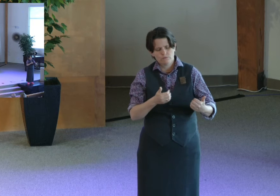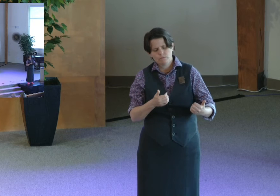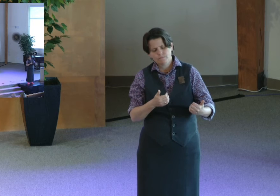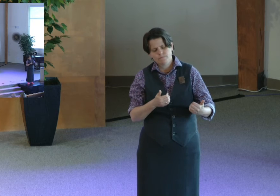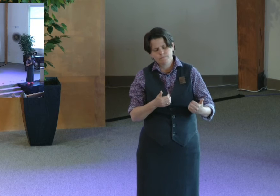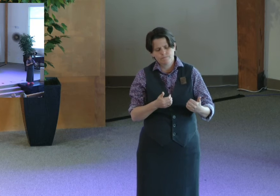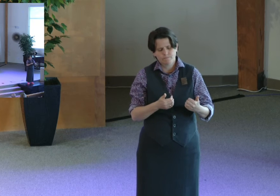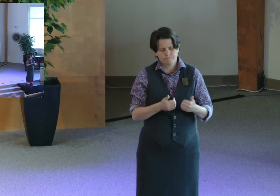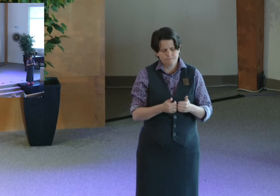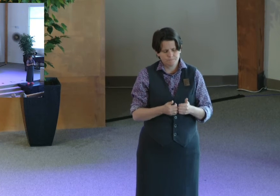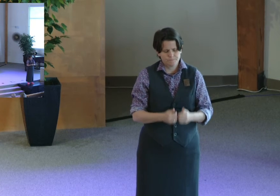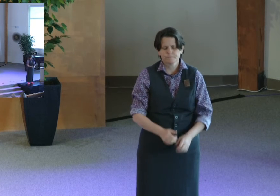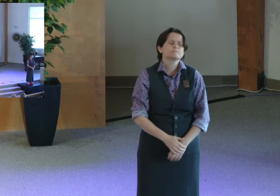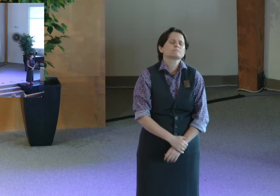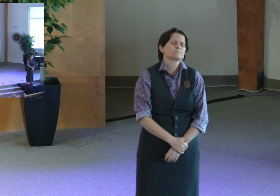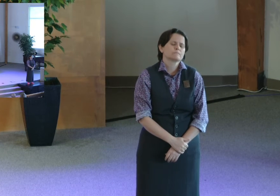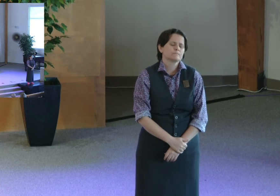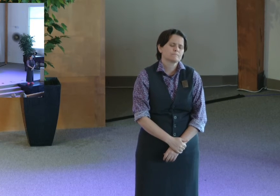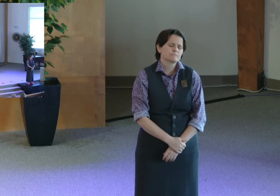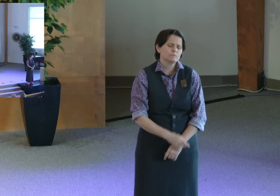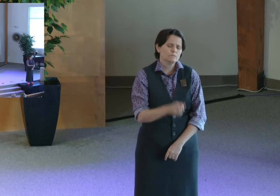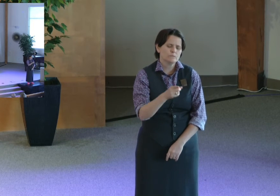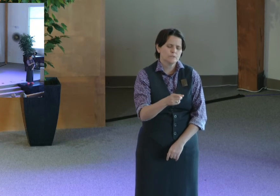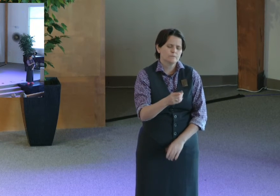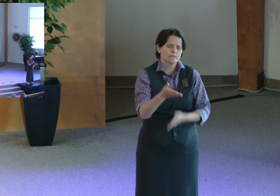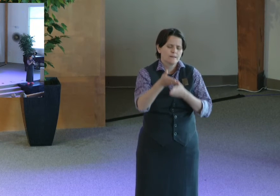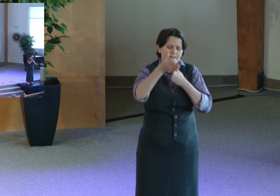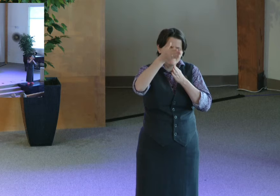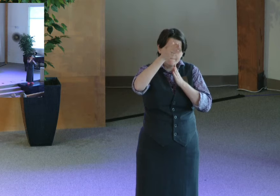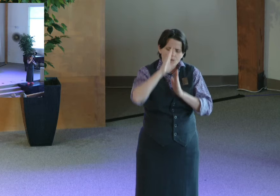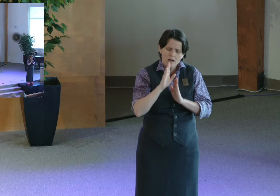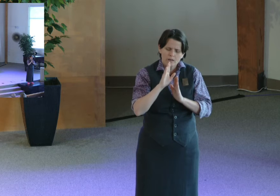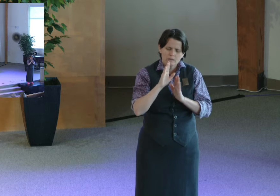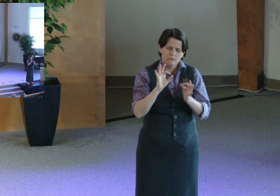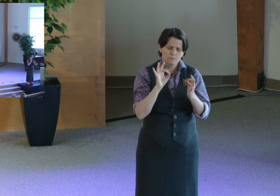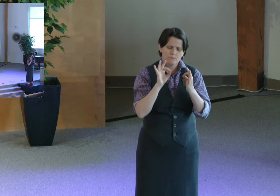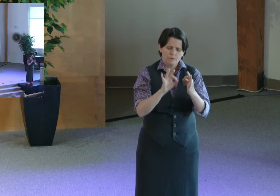perfect human being in all its splendor.